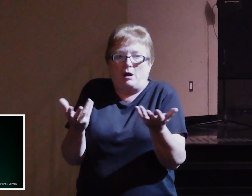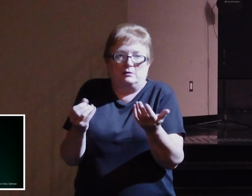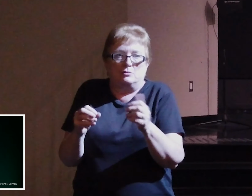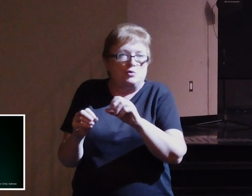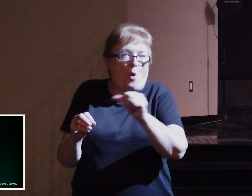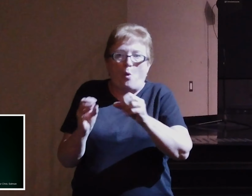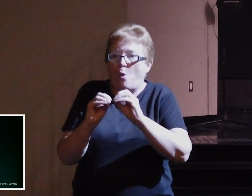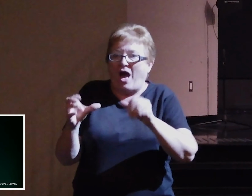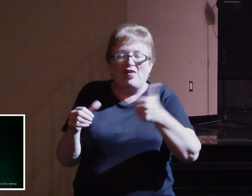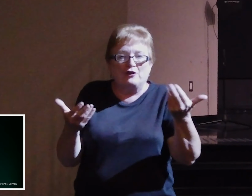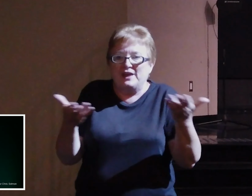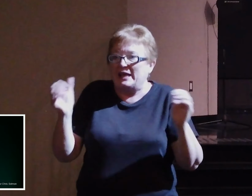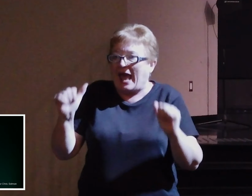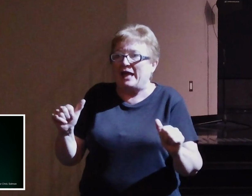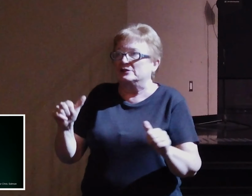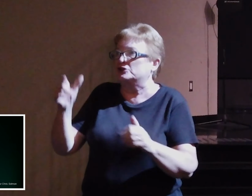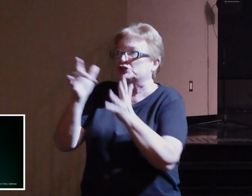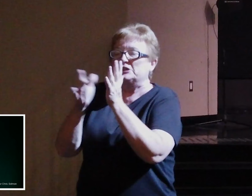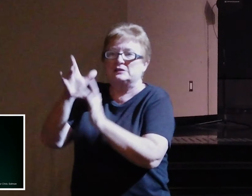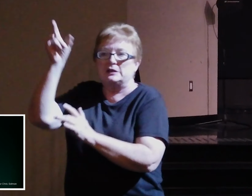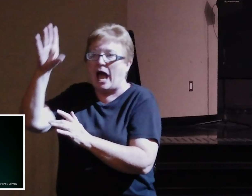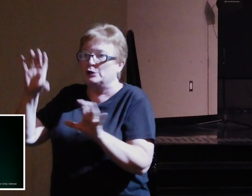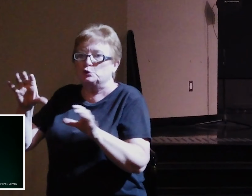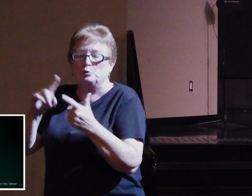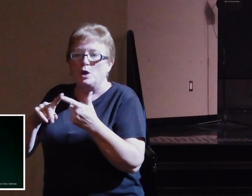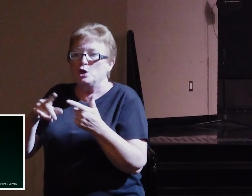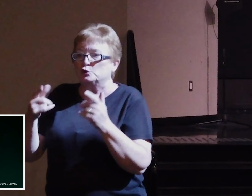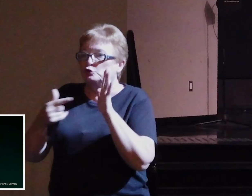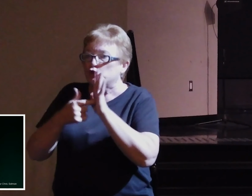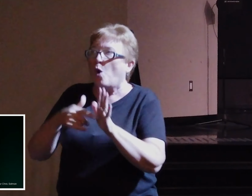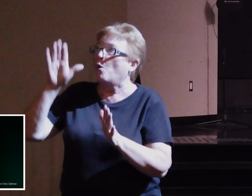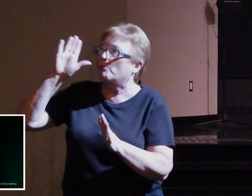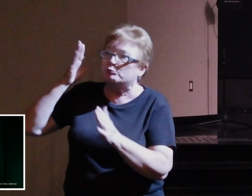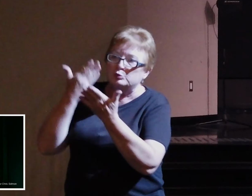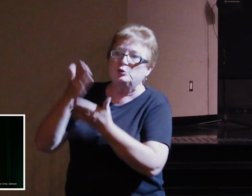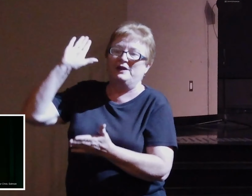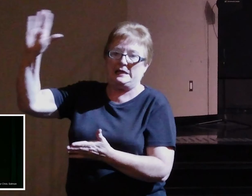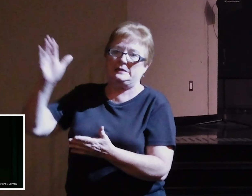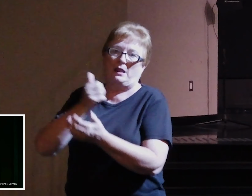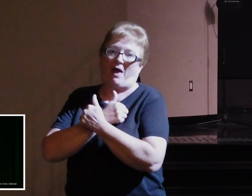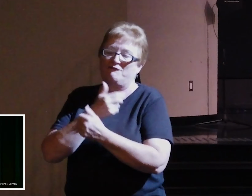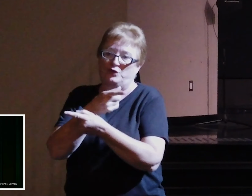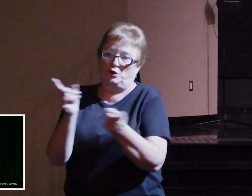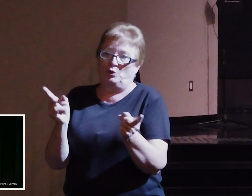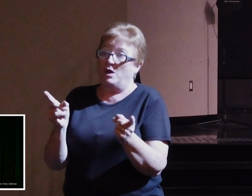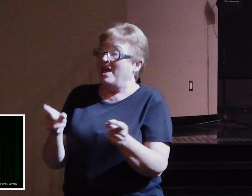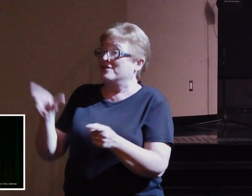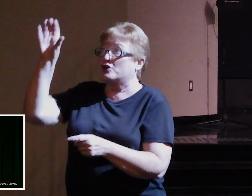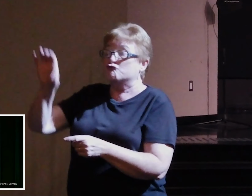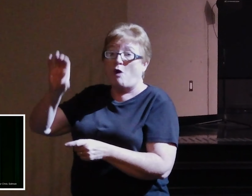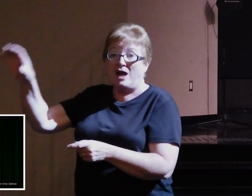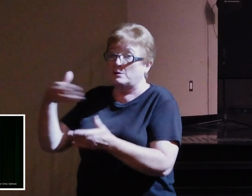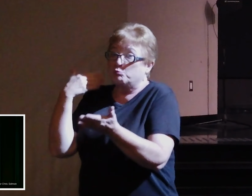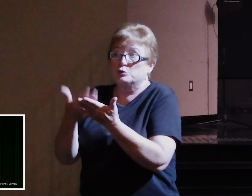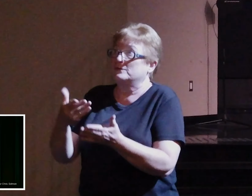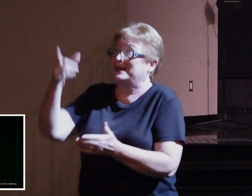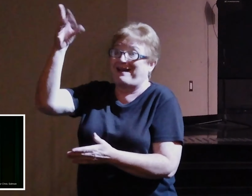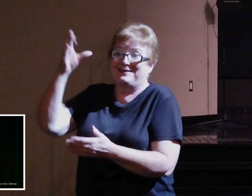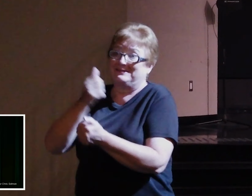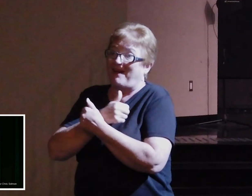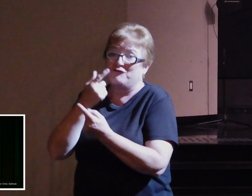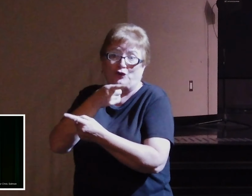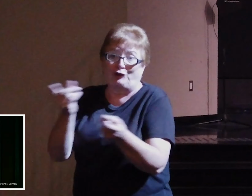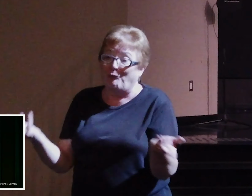don't believe the cross of Jesus Christ and what he accomplished there. The cross proves his love. If you are in Christ, no matter